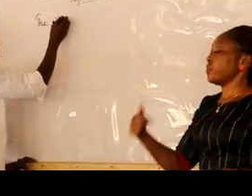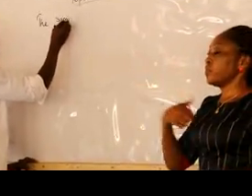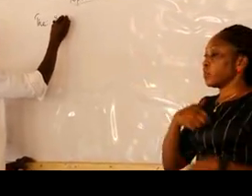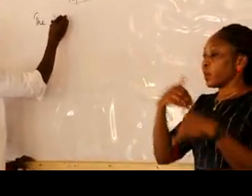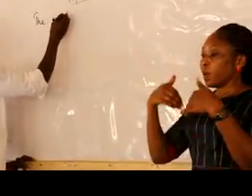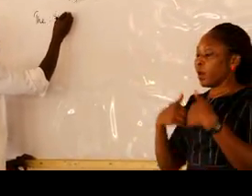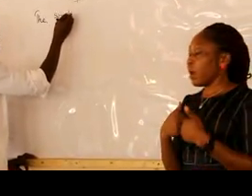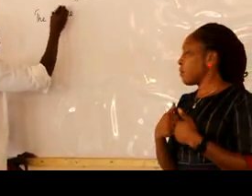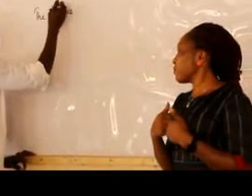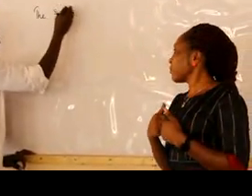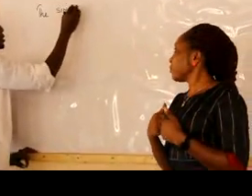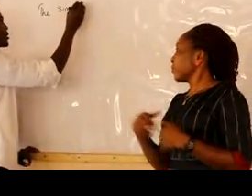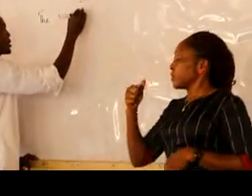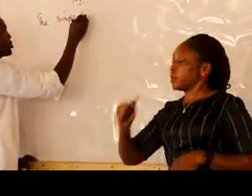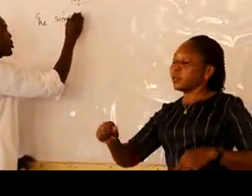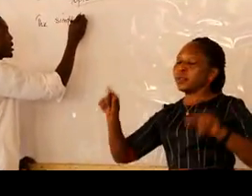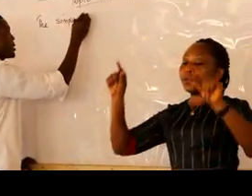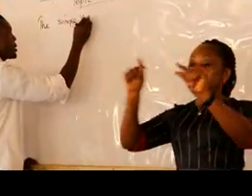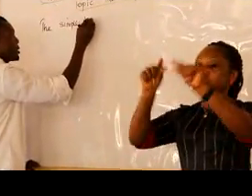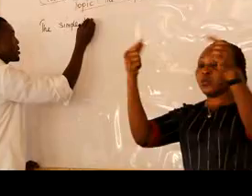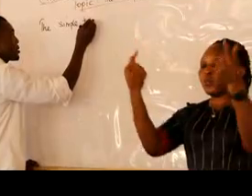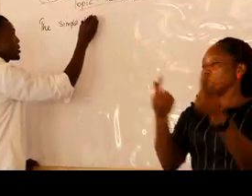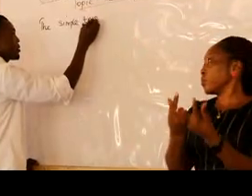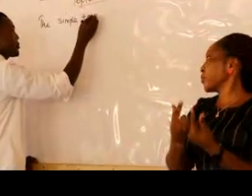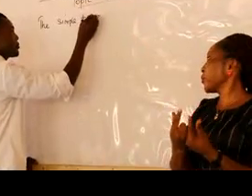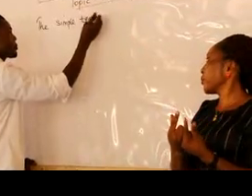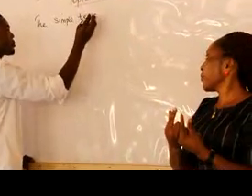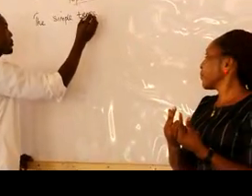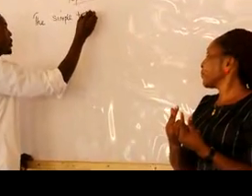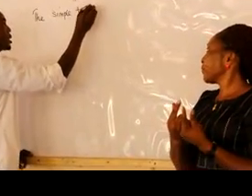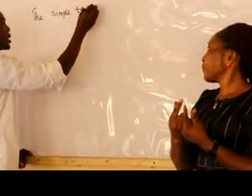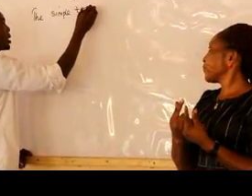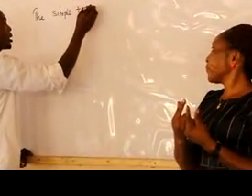simple tenses. The simple tenses,